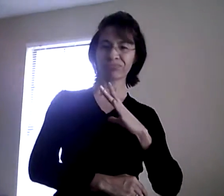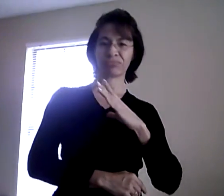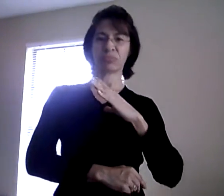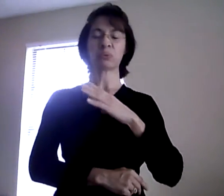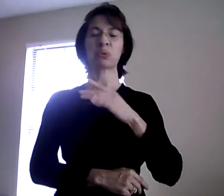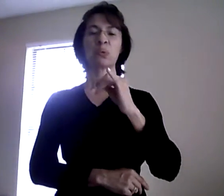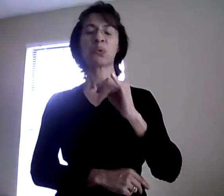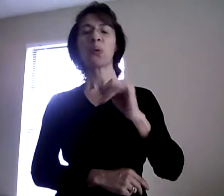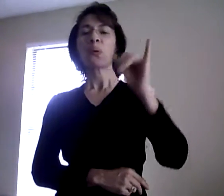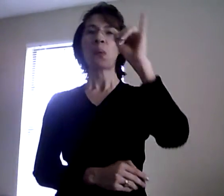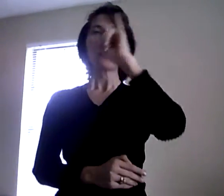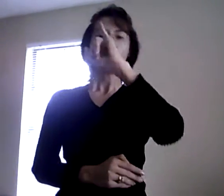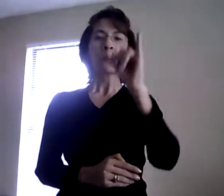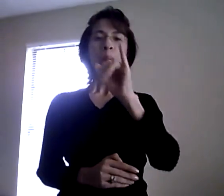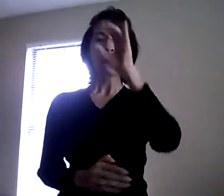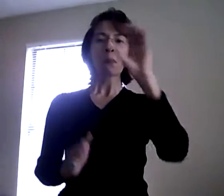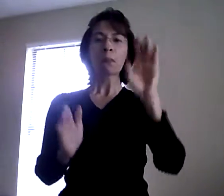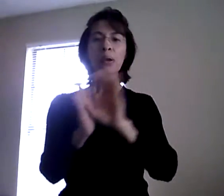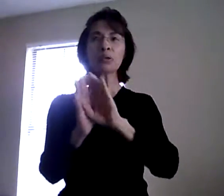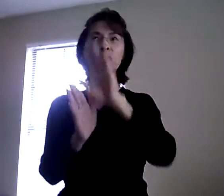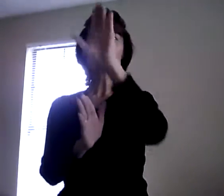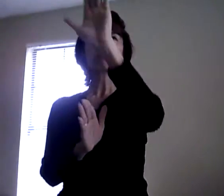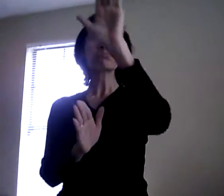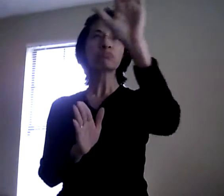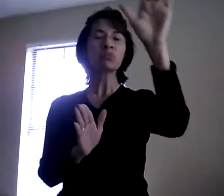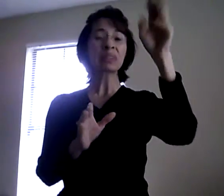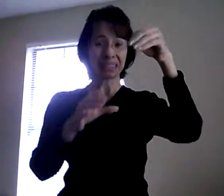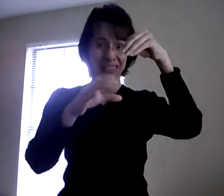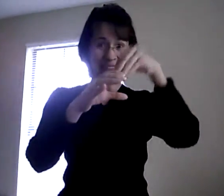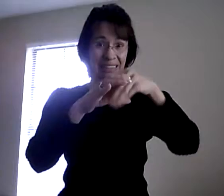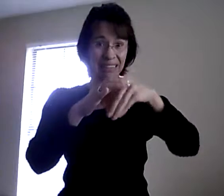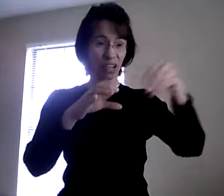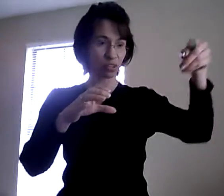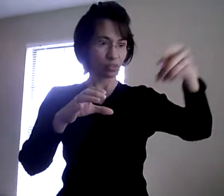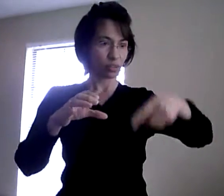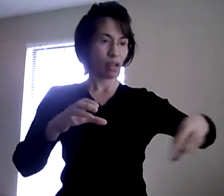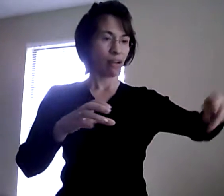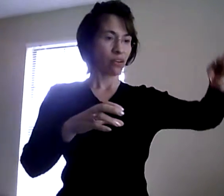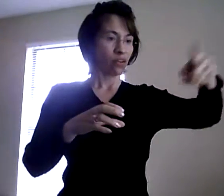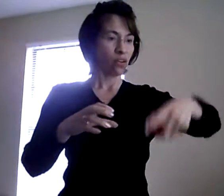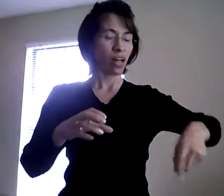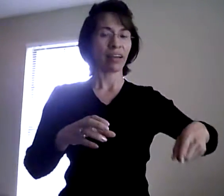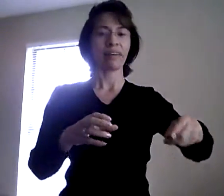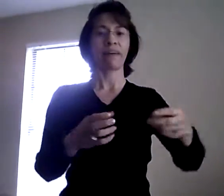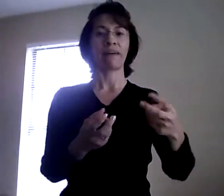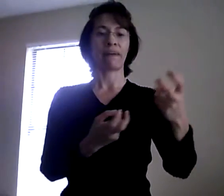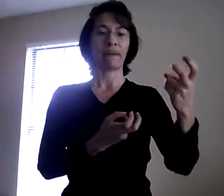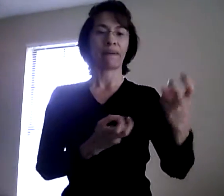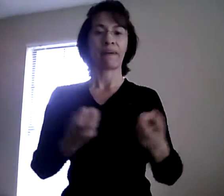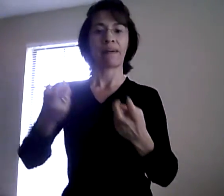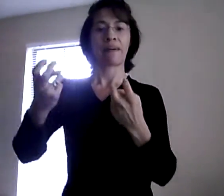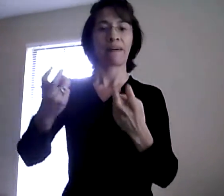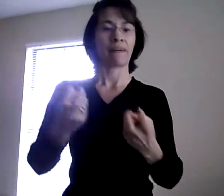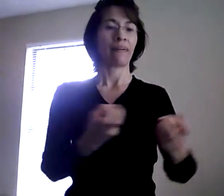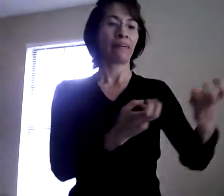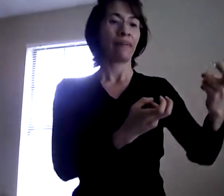fun because you can go shopping while the kids go ice skating. And that's always fun to do. And that's over on the southwest side, and